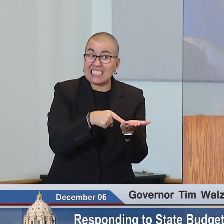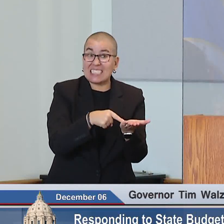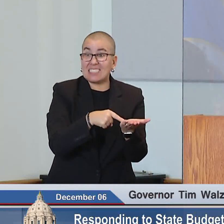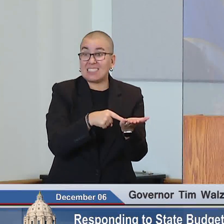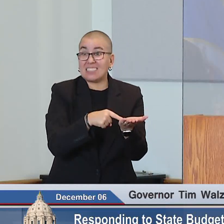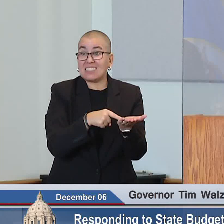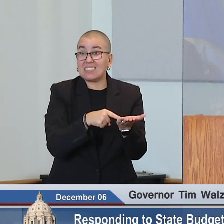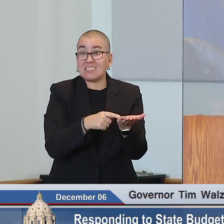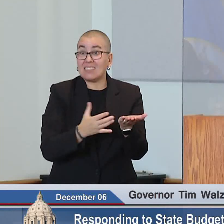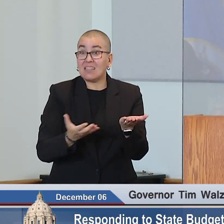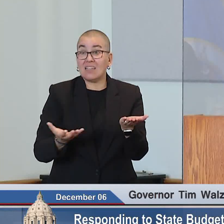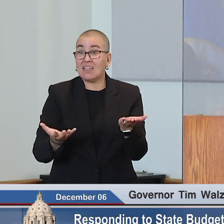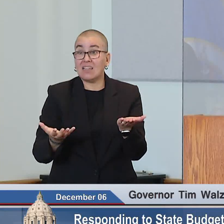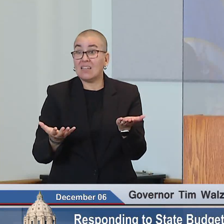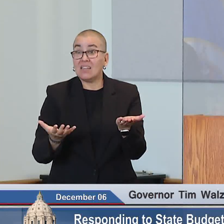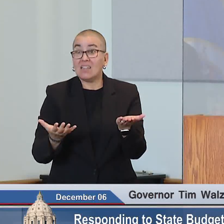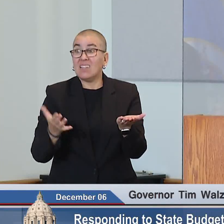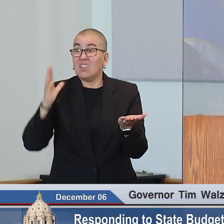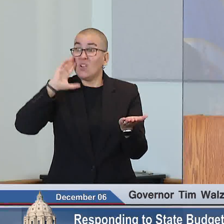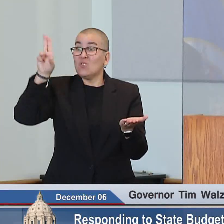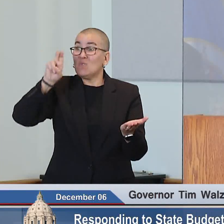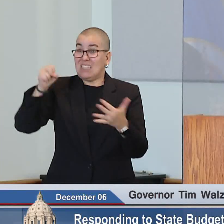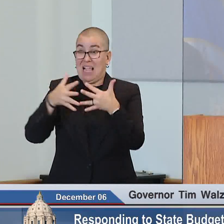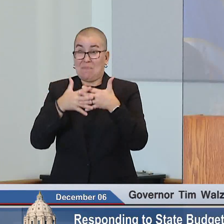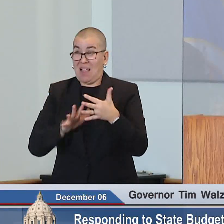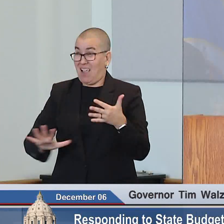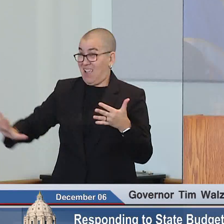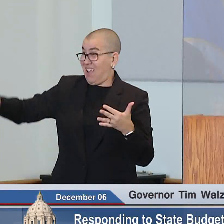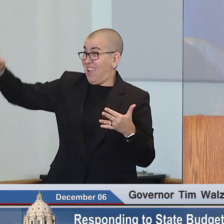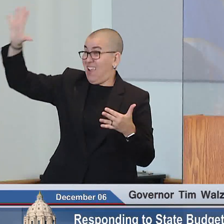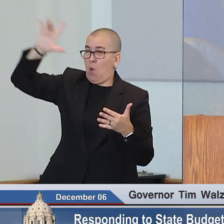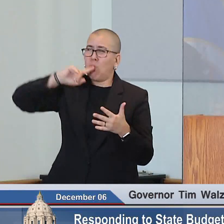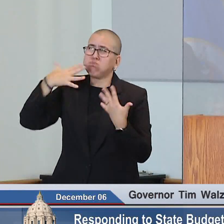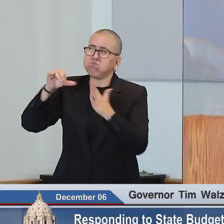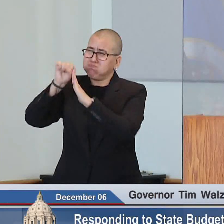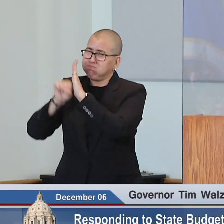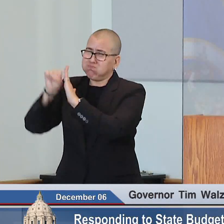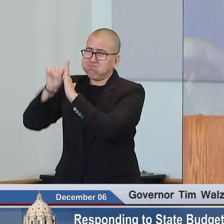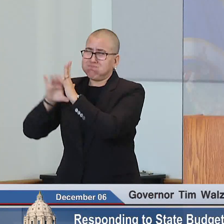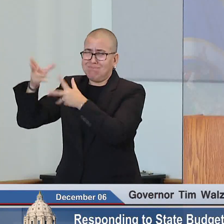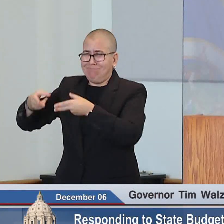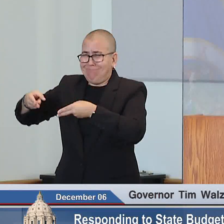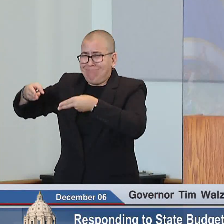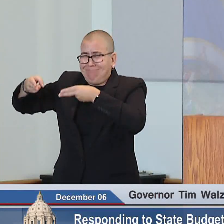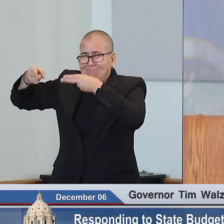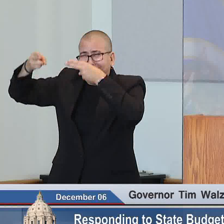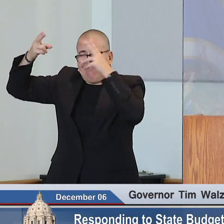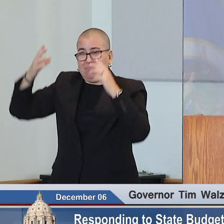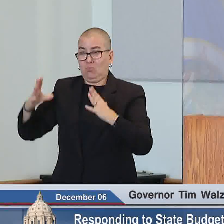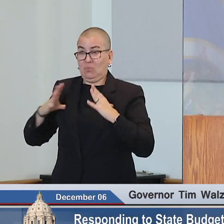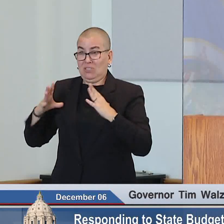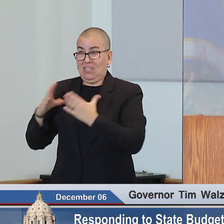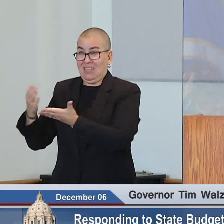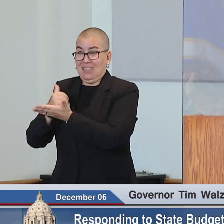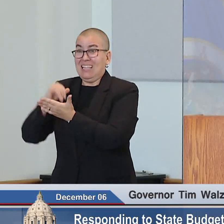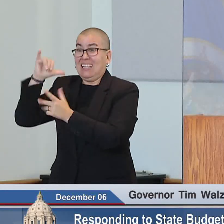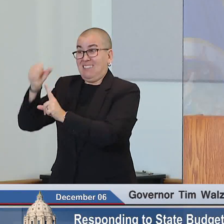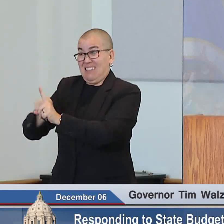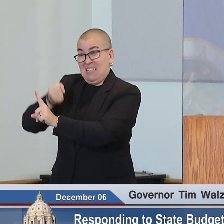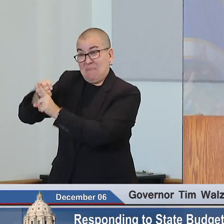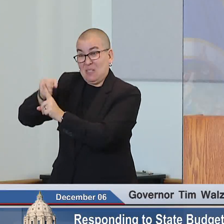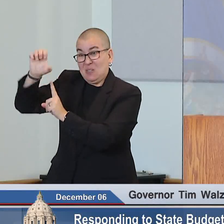Tax because, again, as you see this, as we get higher and higher in retirement income that people get, the impact of that Social Security Tax